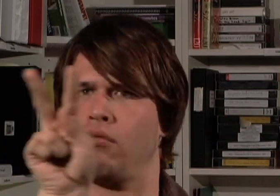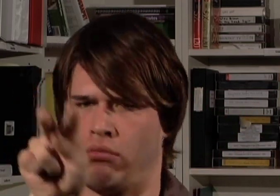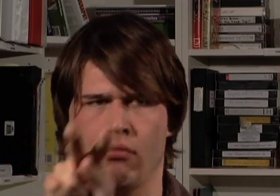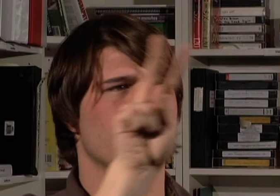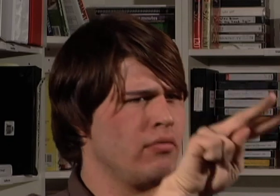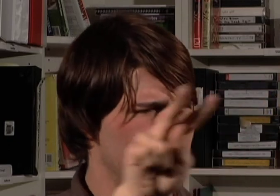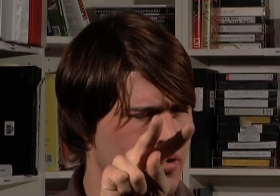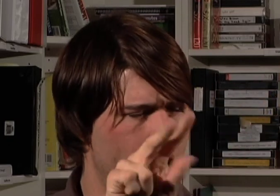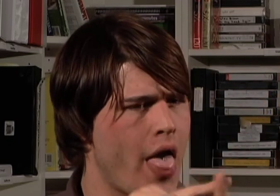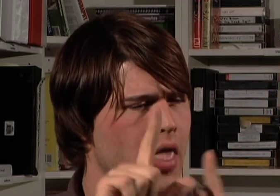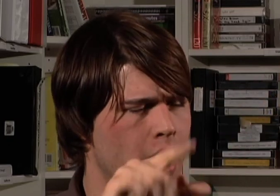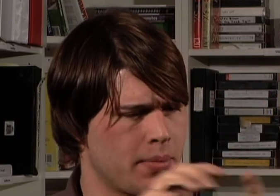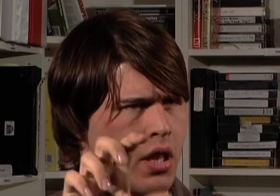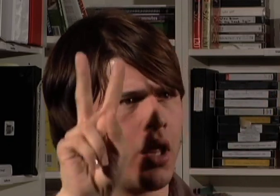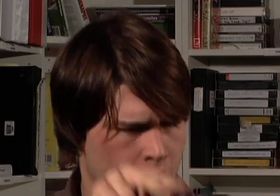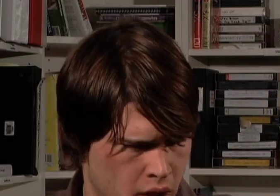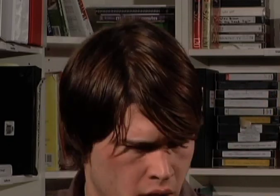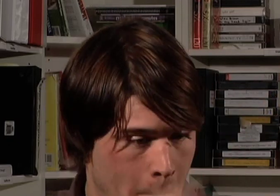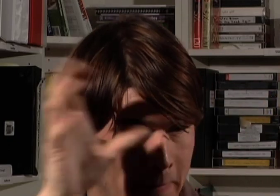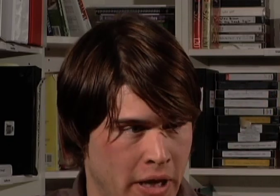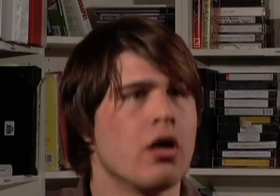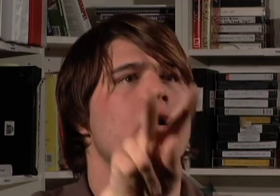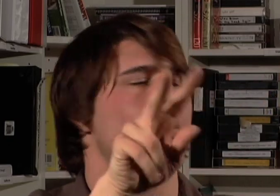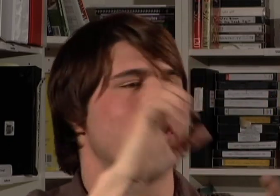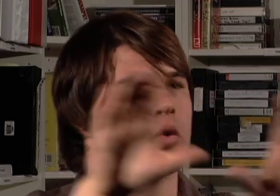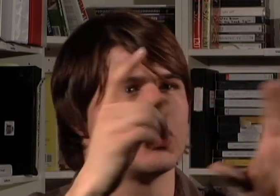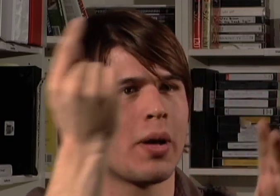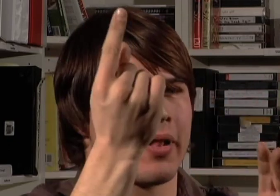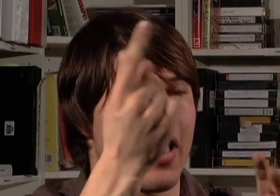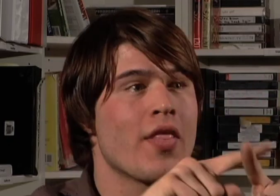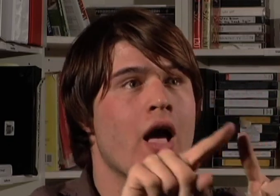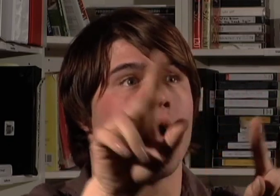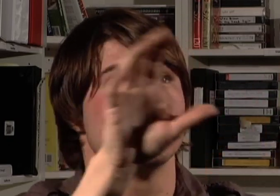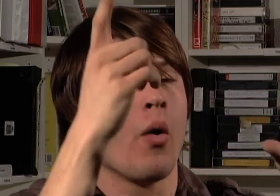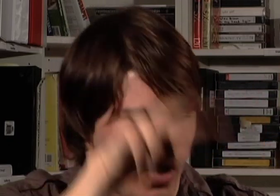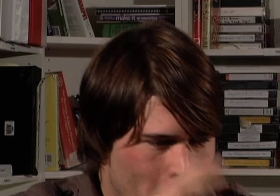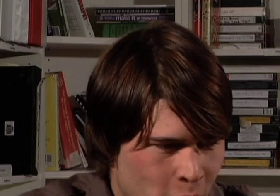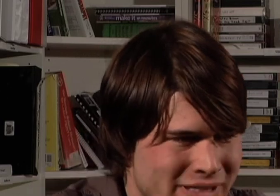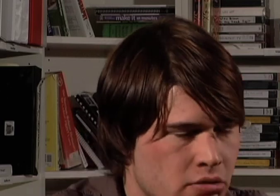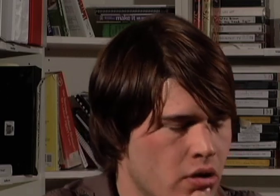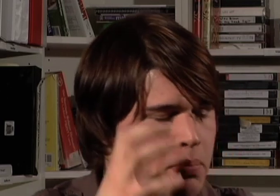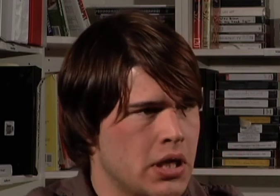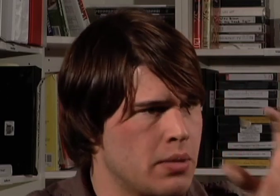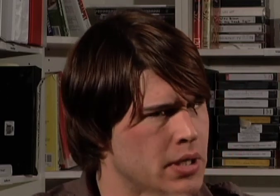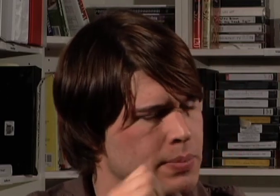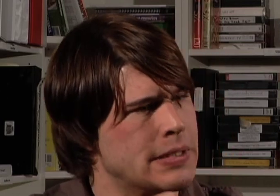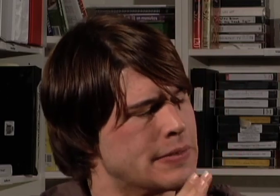the whole screen, so I'm really having to move my head around. And then with the small addition for the captioning and stuff, I'm looking down